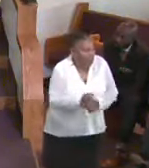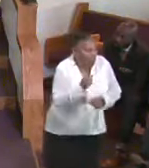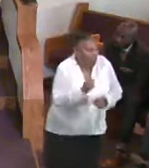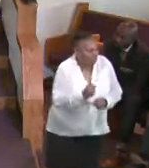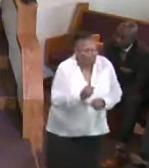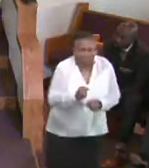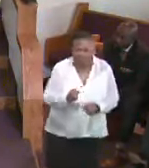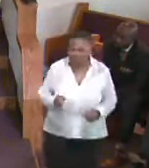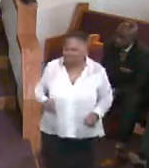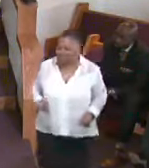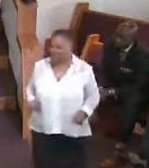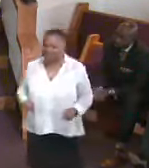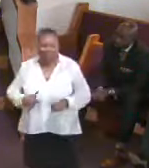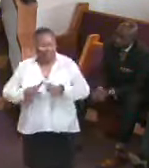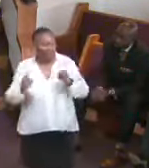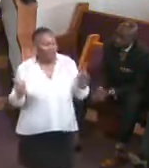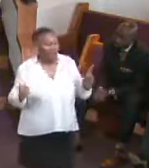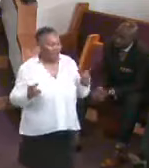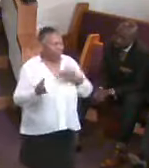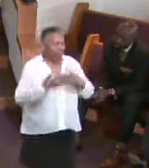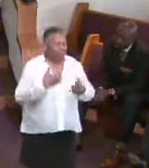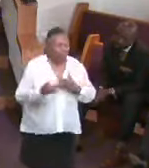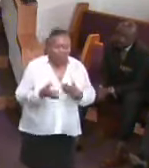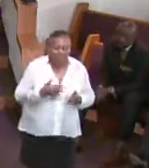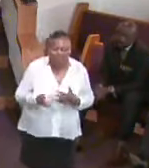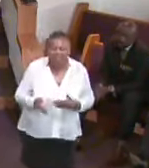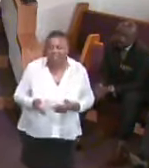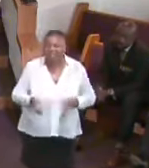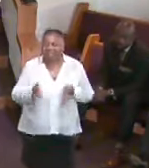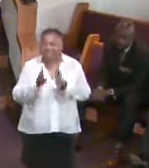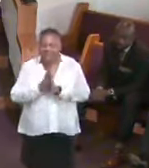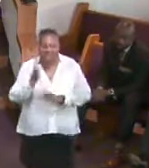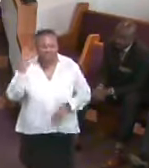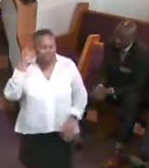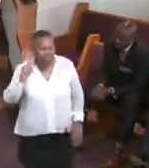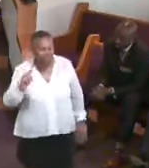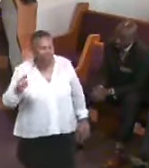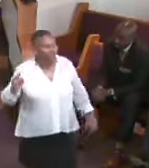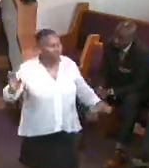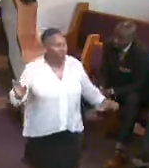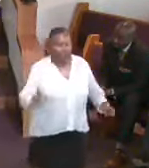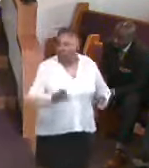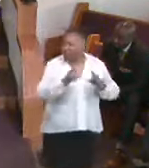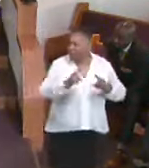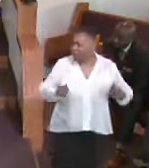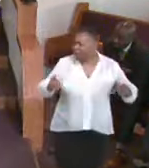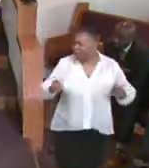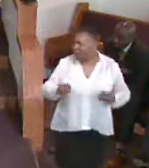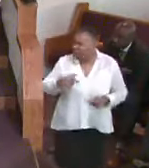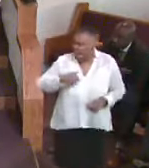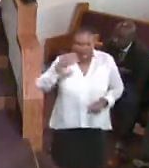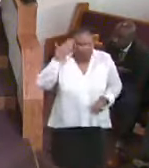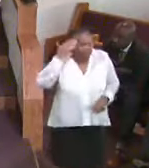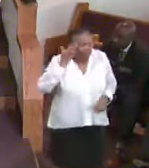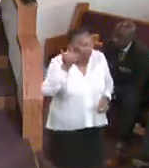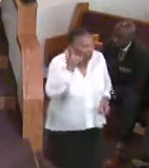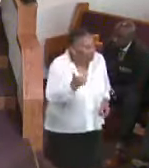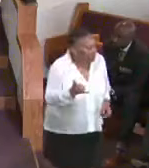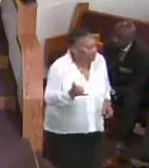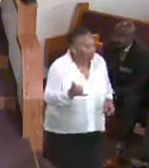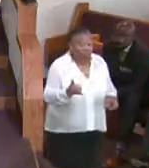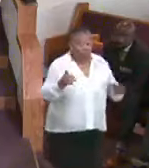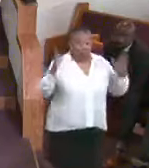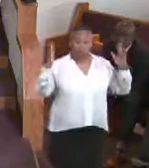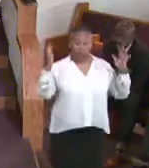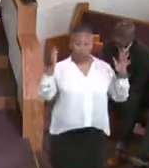amen. But nevertheless, for those, they're asking for music. I don't know if it's going to be a praise team. I don't know if it'll be the